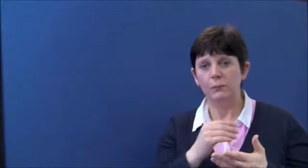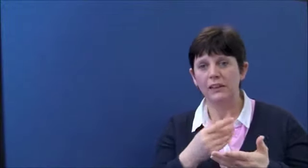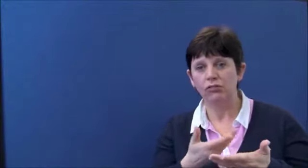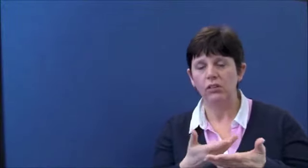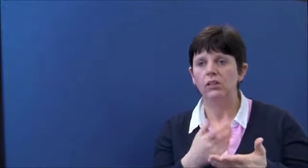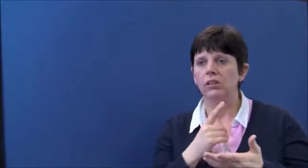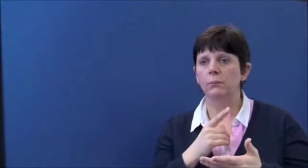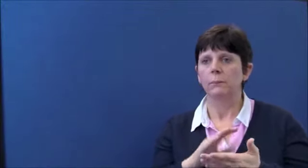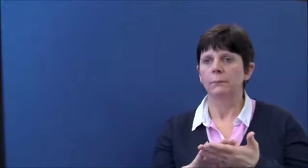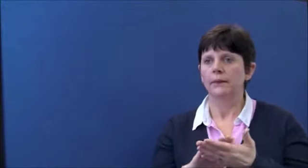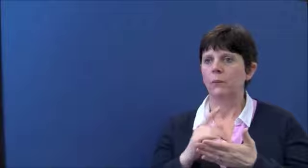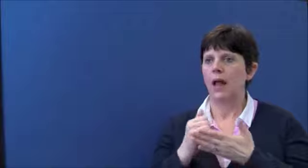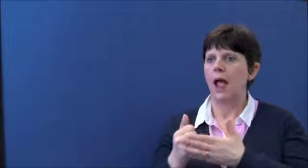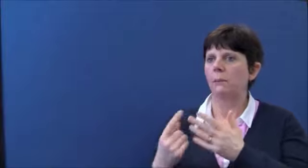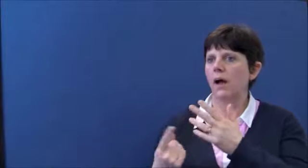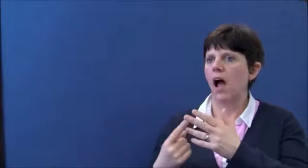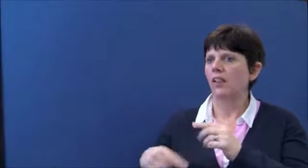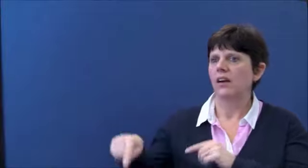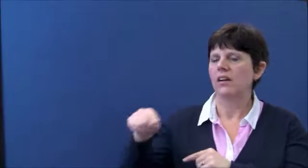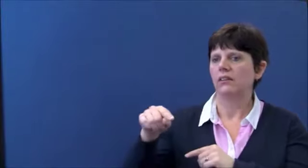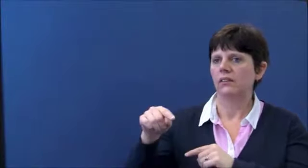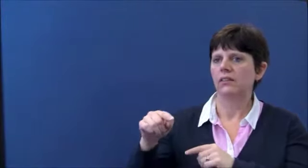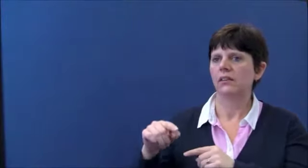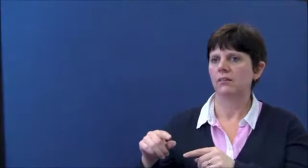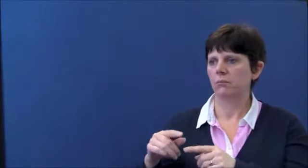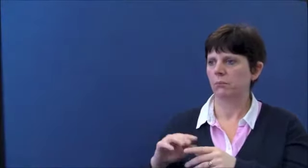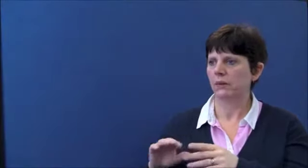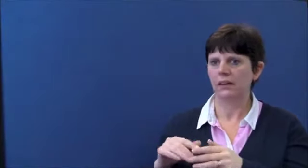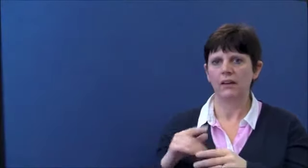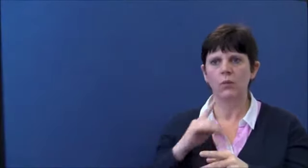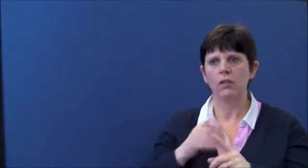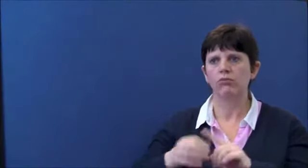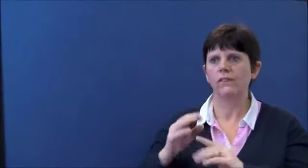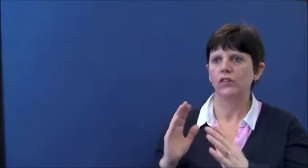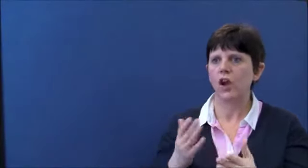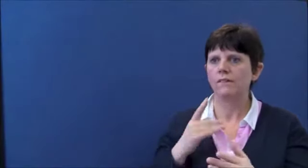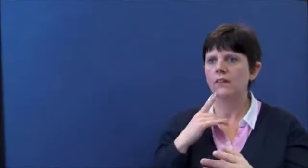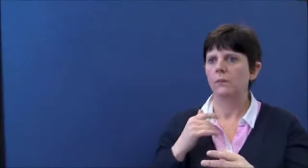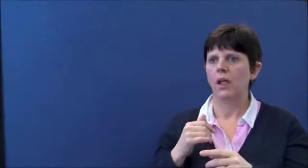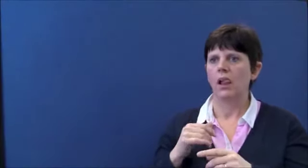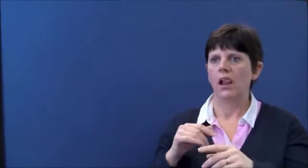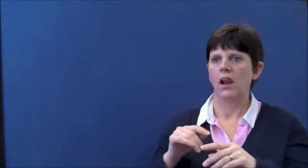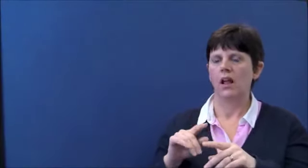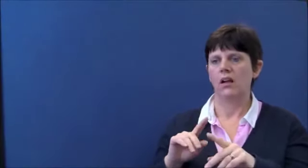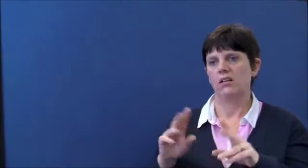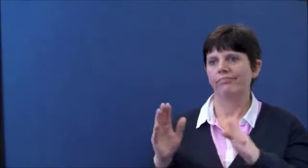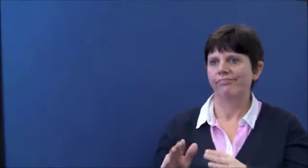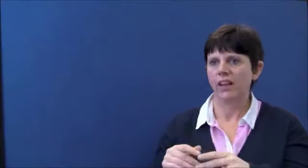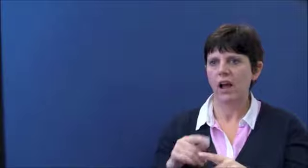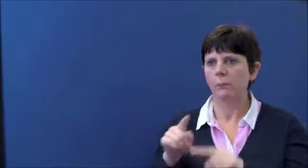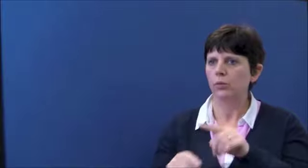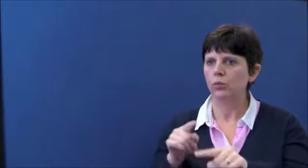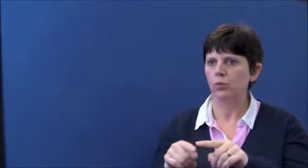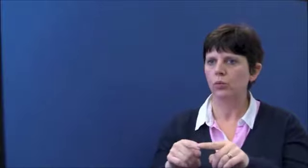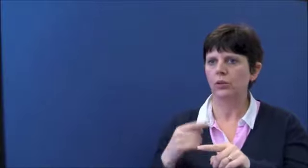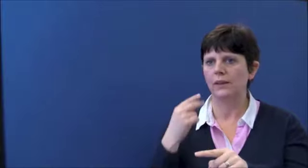harmed. We hope that by meeting with them and getting them to tell us about their experiences, this will help others to improve services